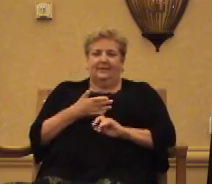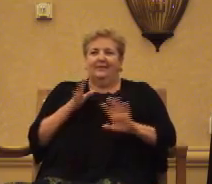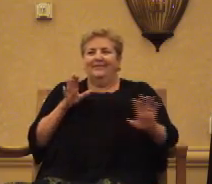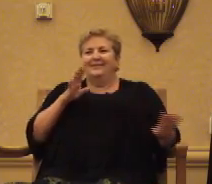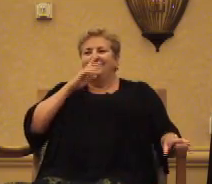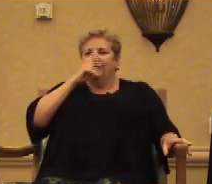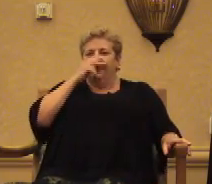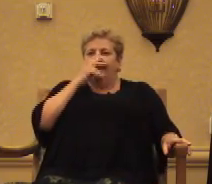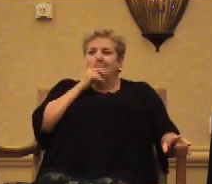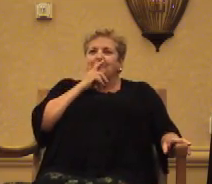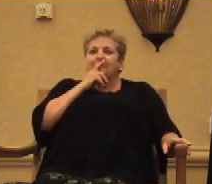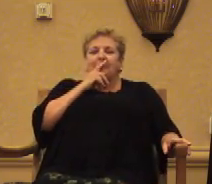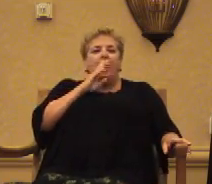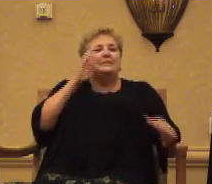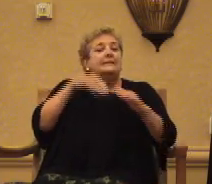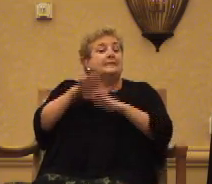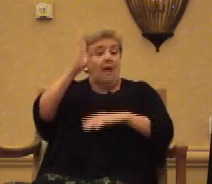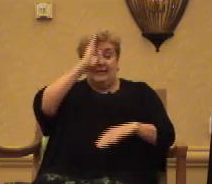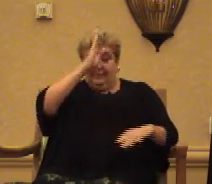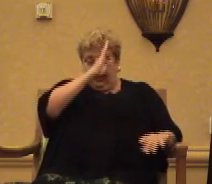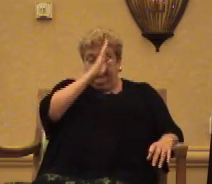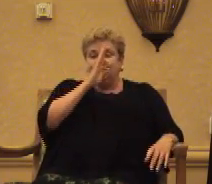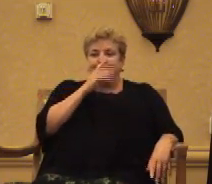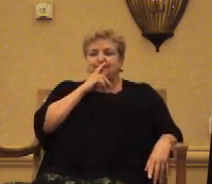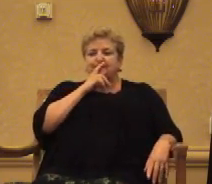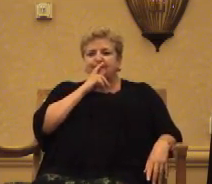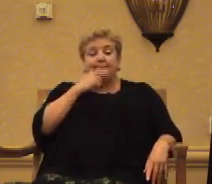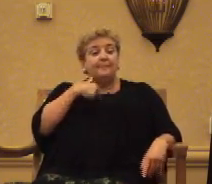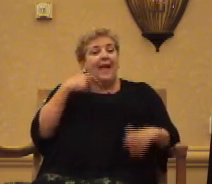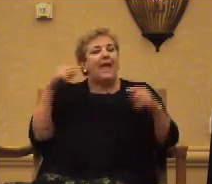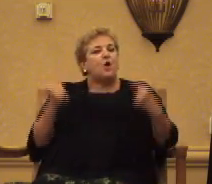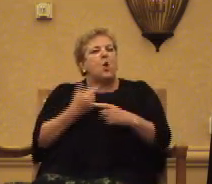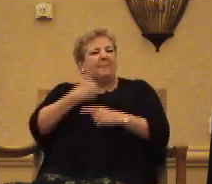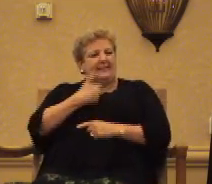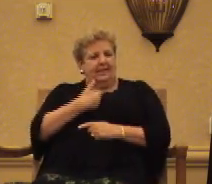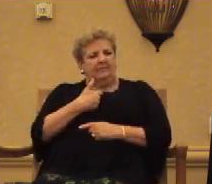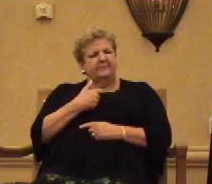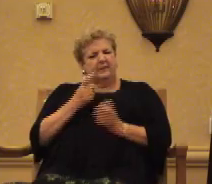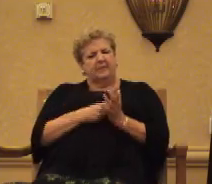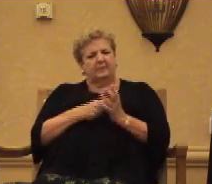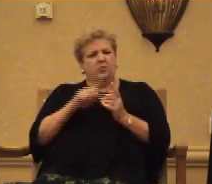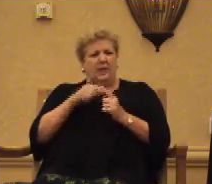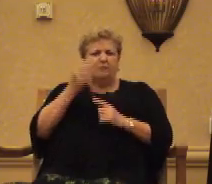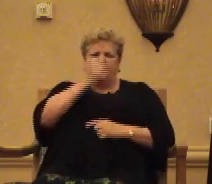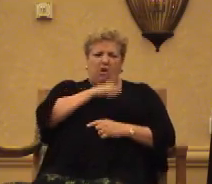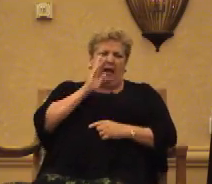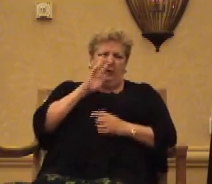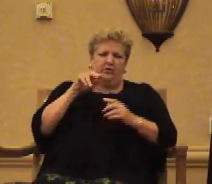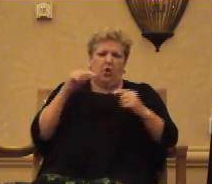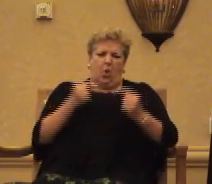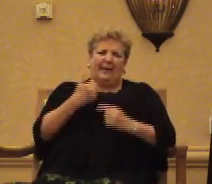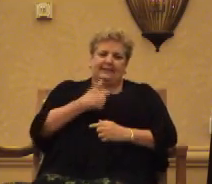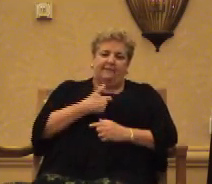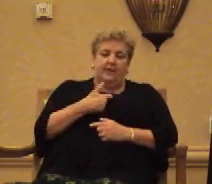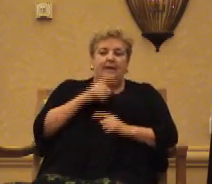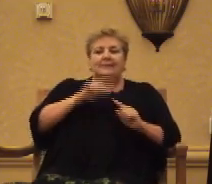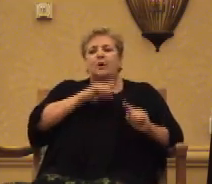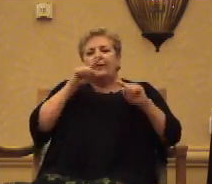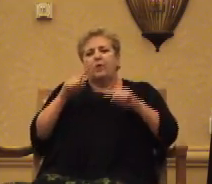I ended up in this hospital. Because I hurt myself sometimes when I'm drunk. And I ended up in this hospital, they were stitching me up and they had to x-ray